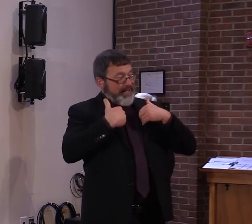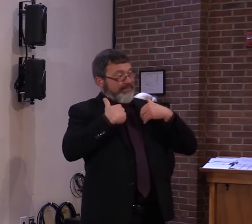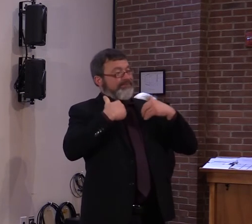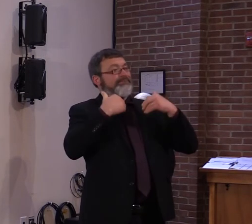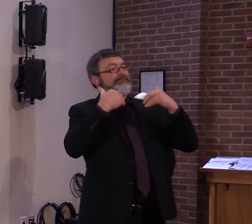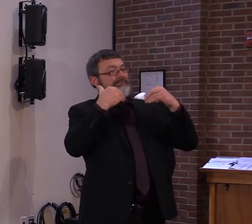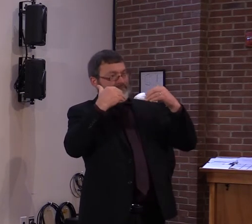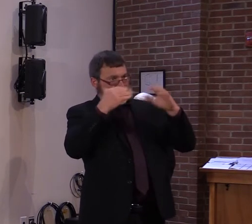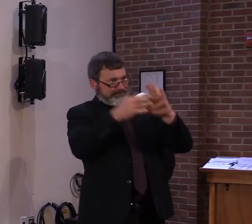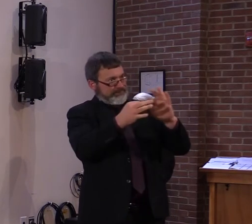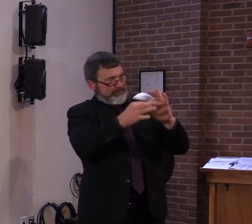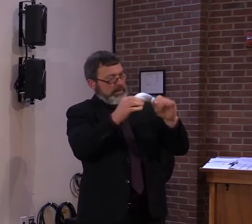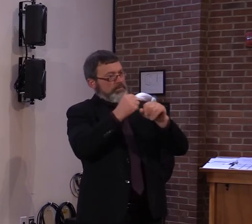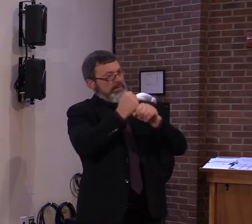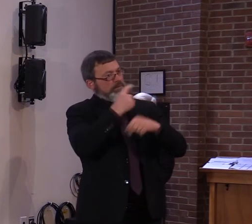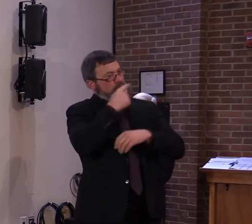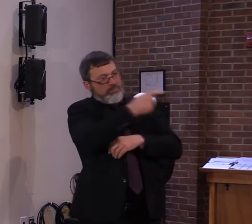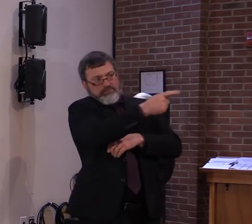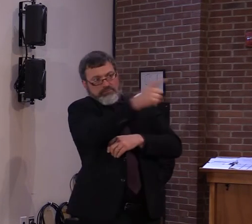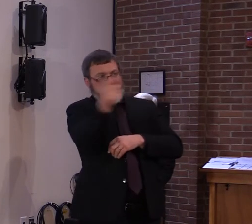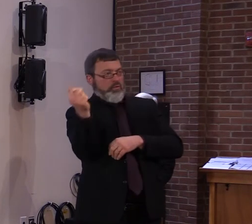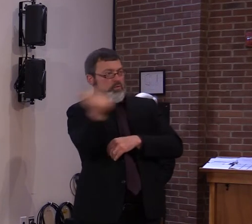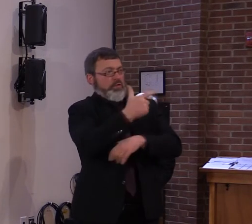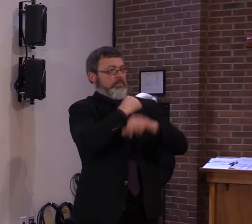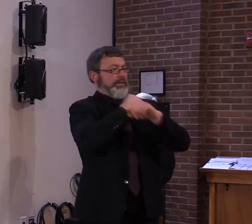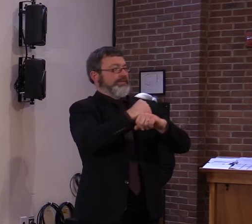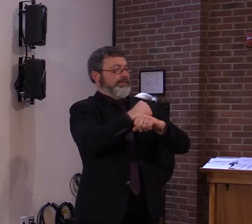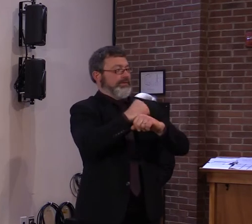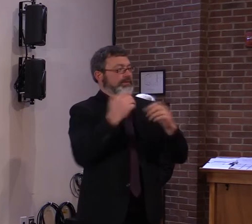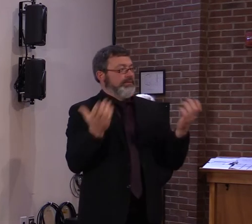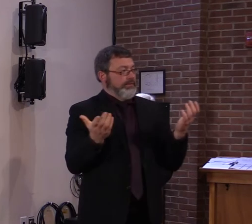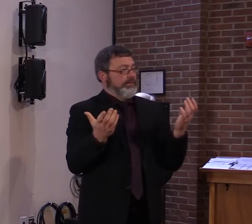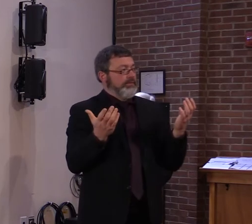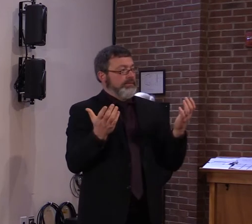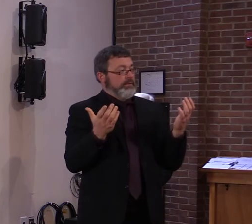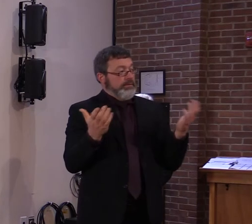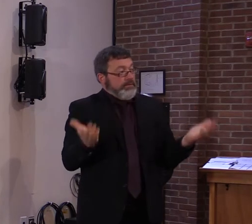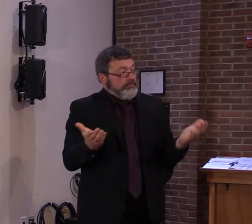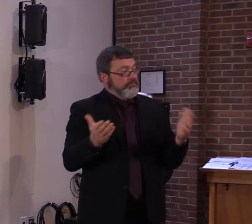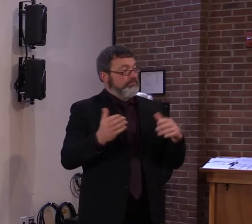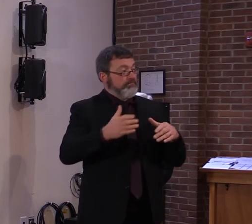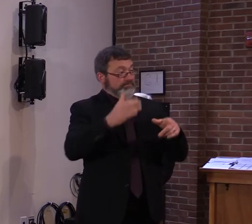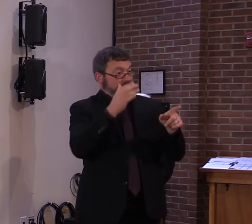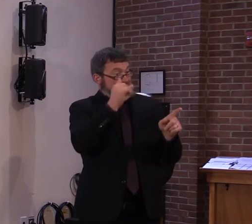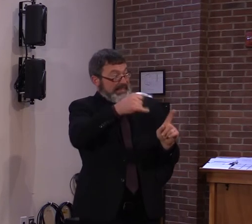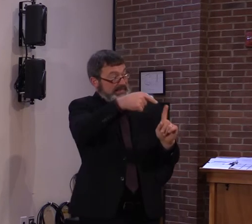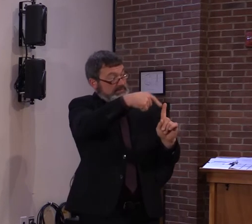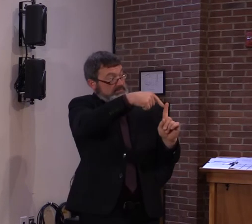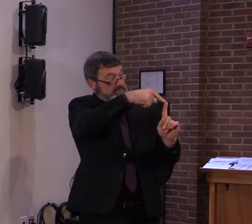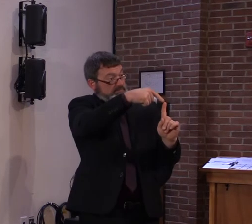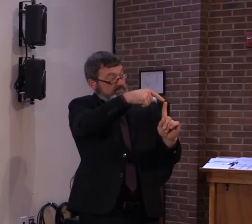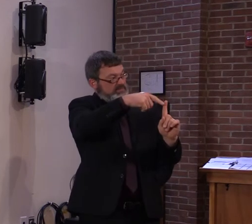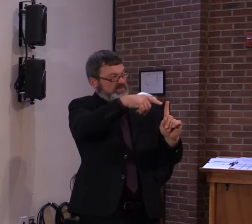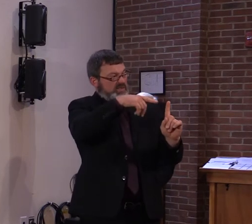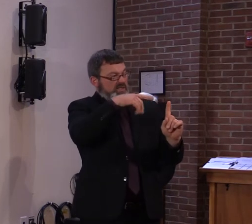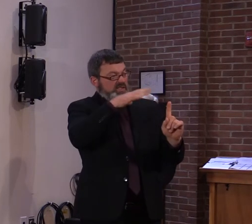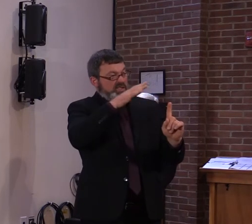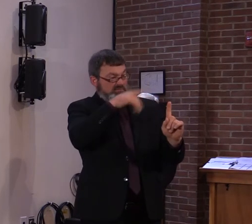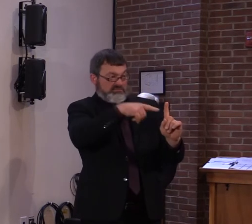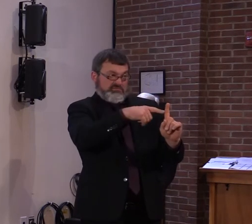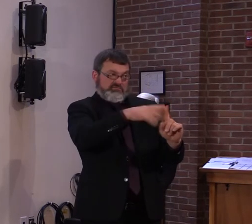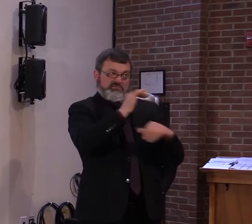around. And if a person was thought to provide a danger to the public's health, we have authority to intervene in that